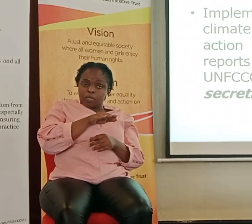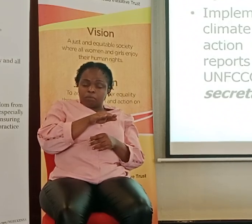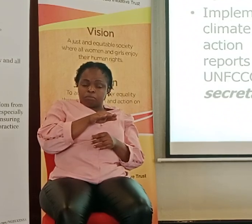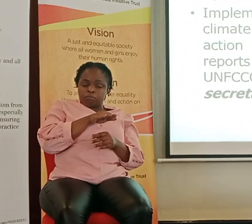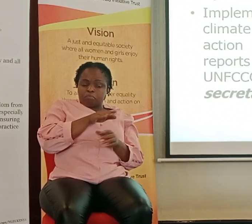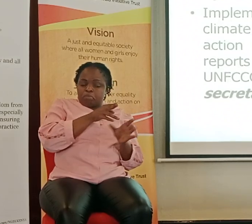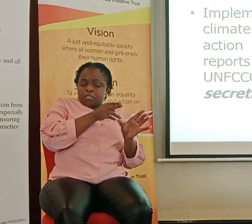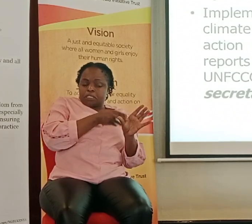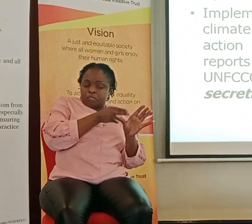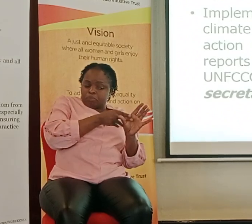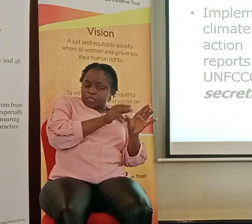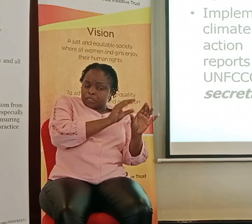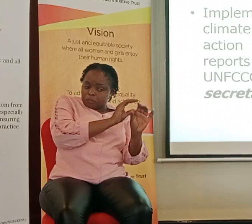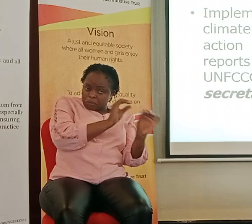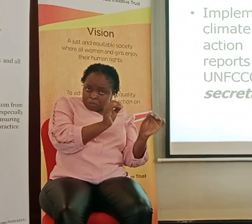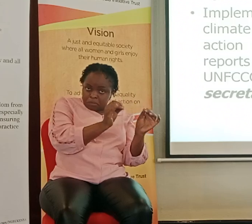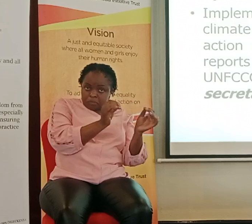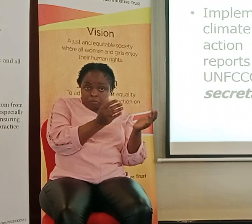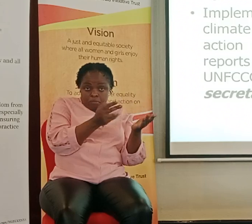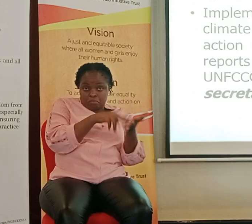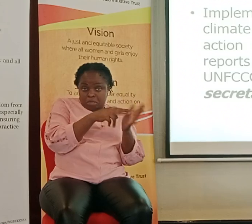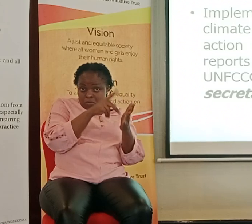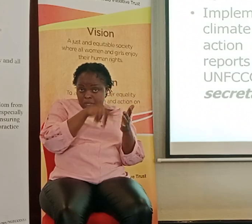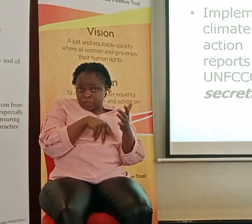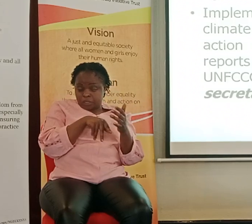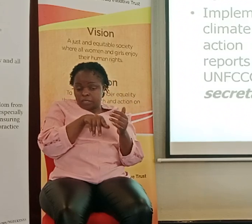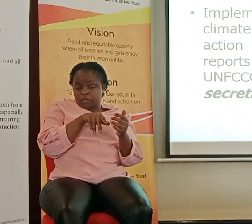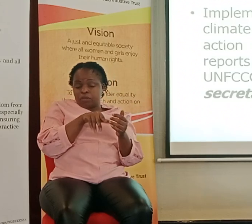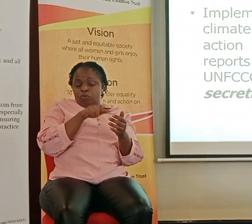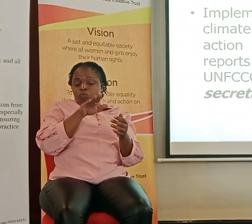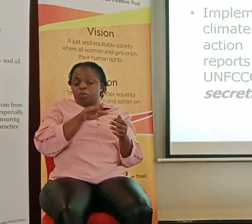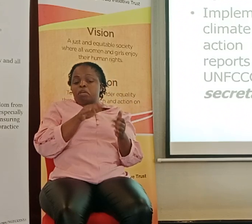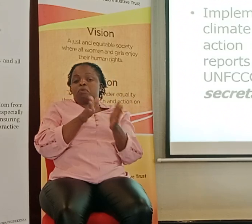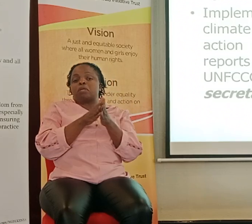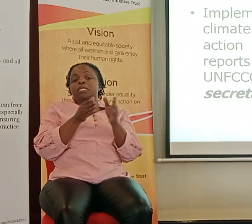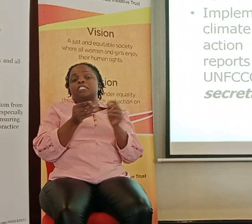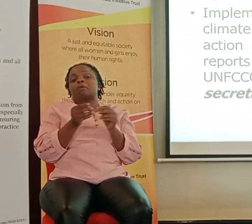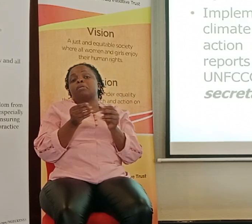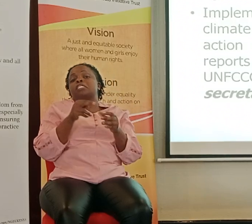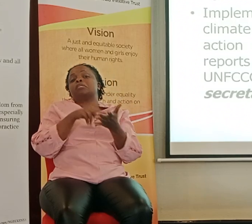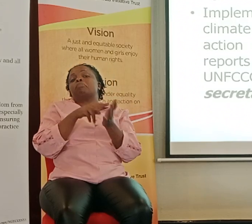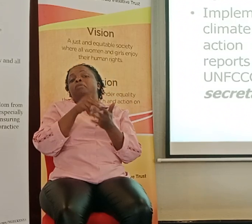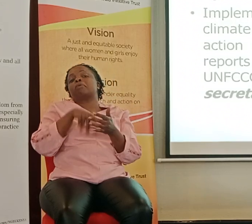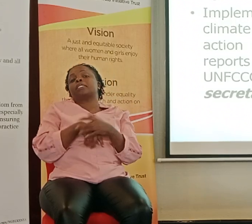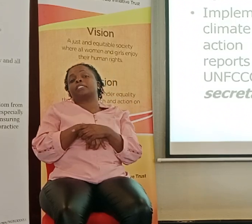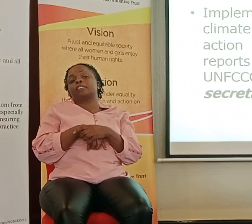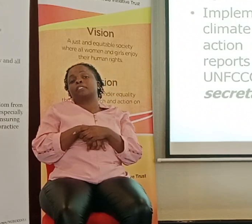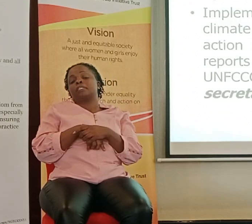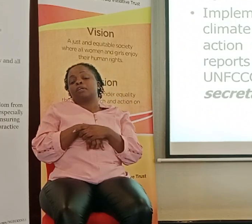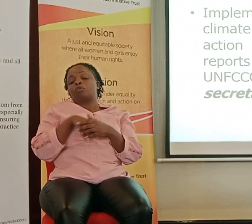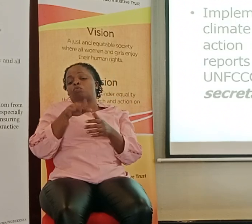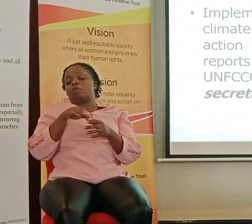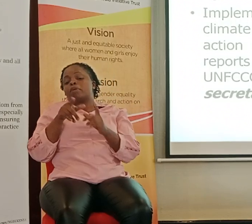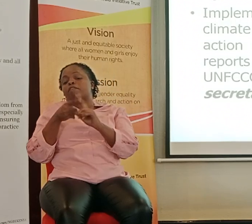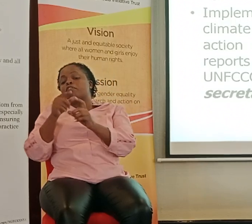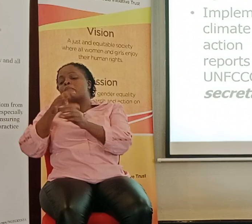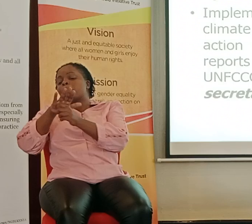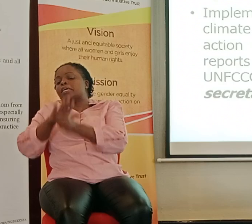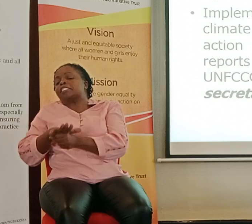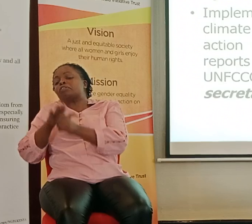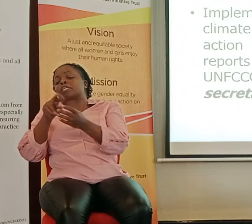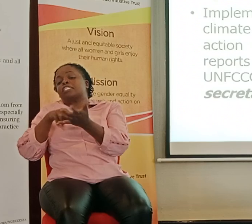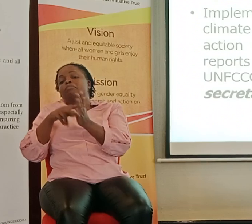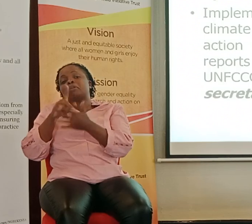of participation at COPs, what does it mean for women with disabilities? What does it mean for women from